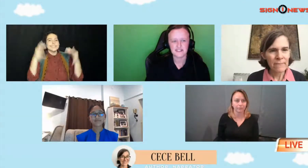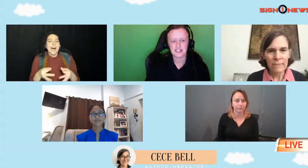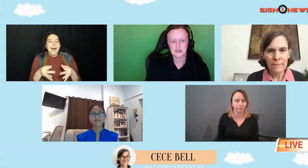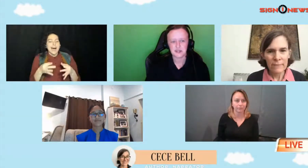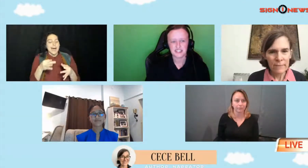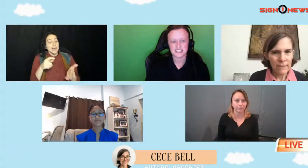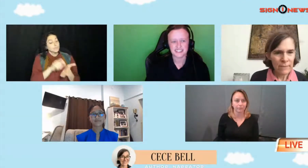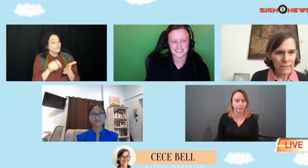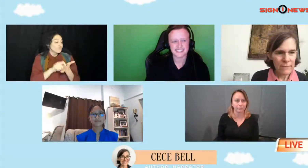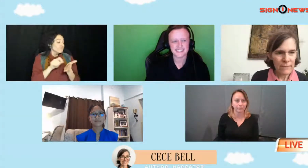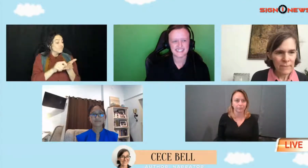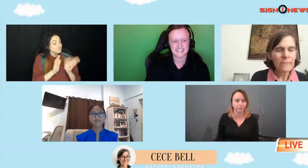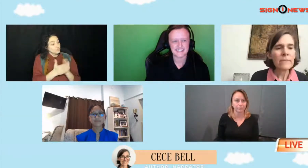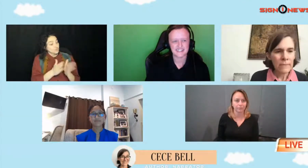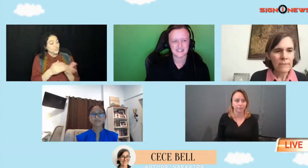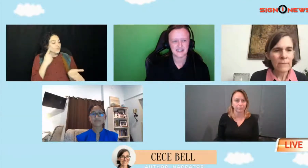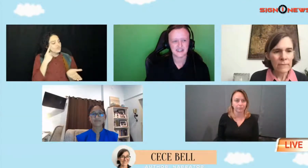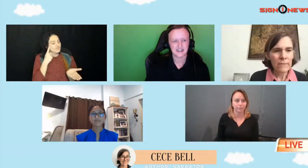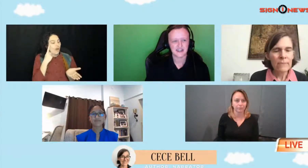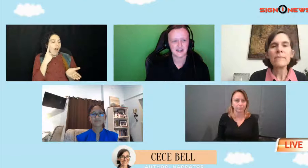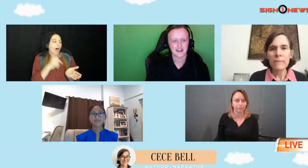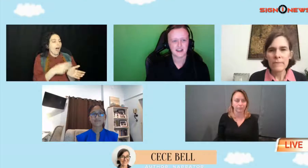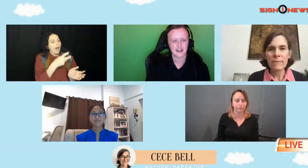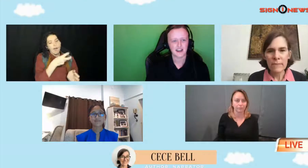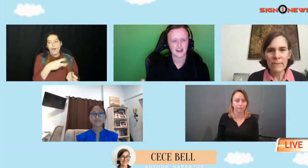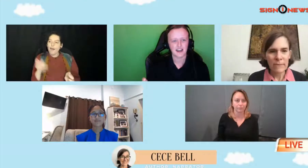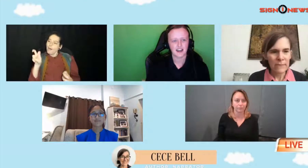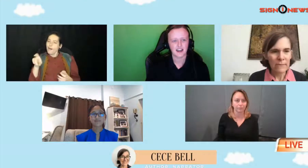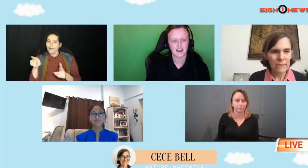I do have another question.